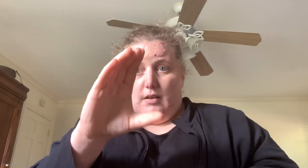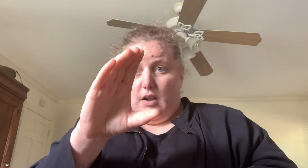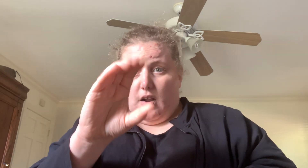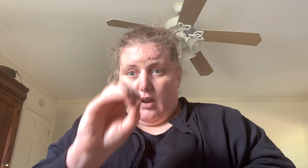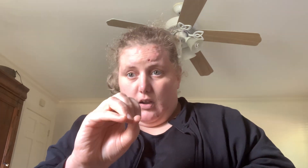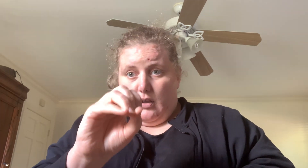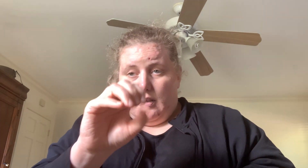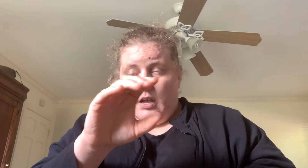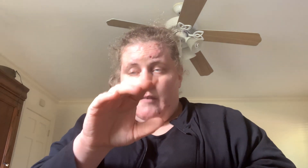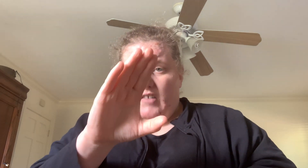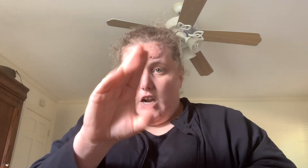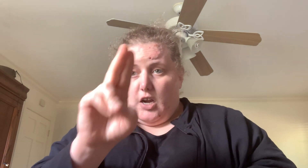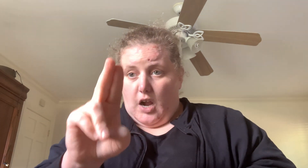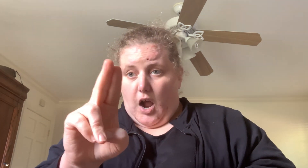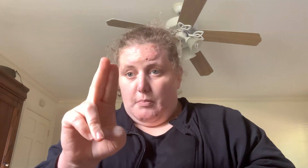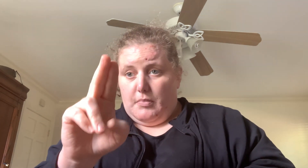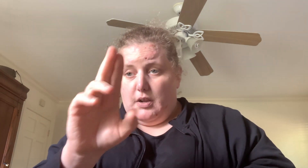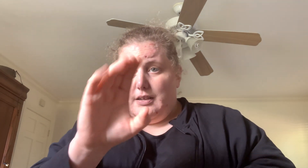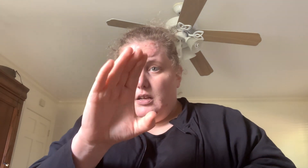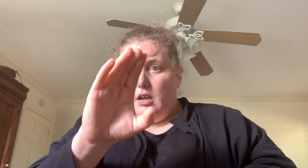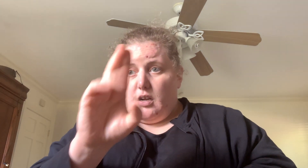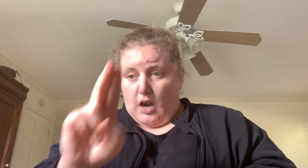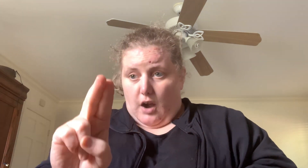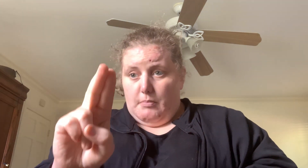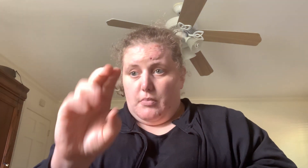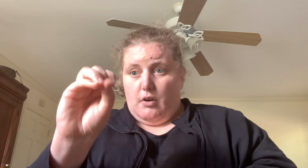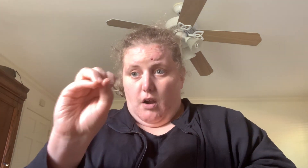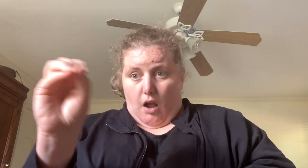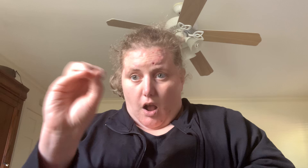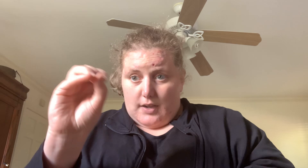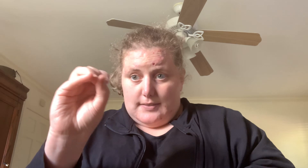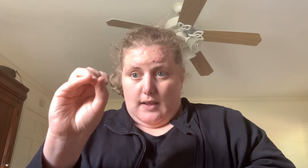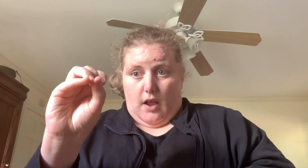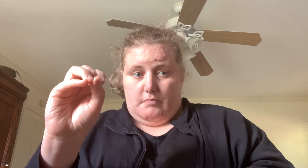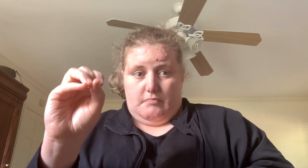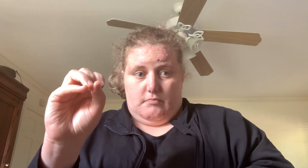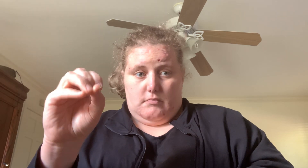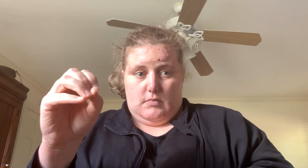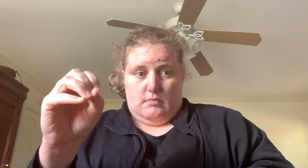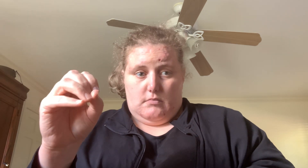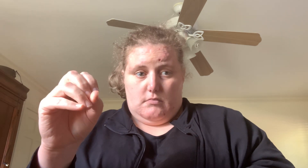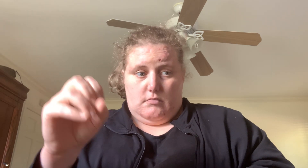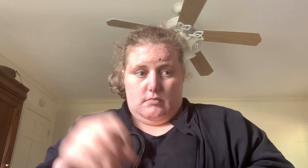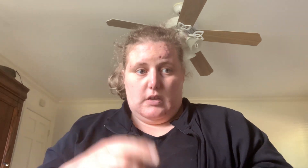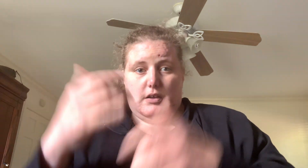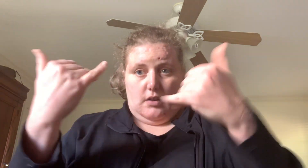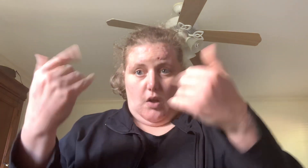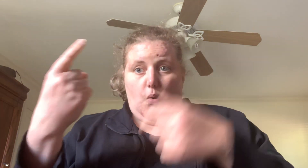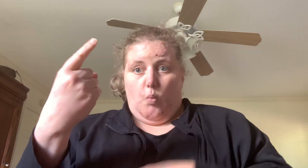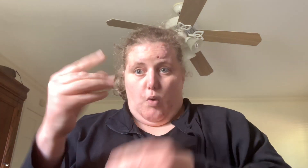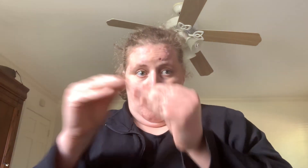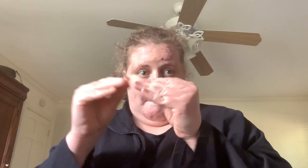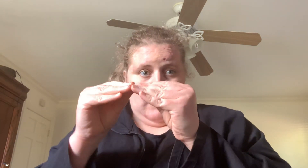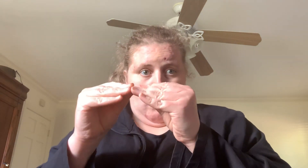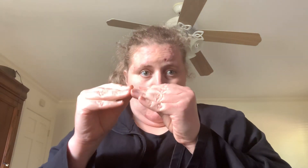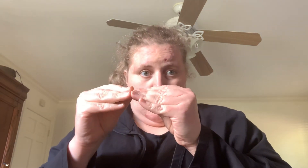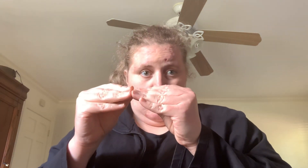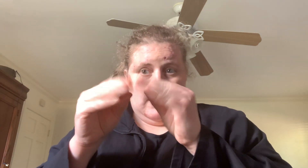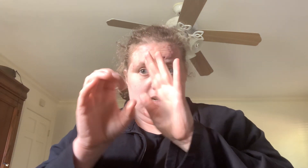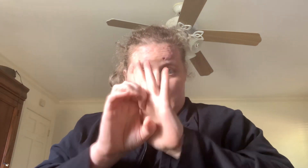So hopefully that makes sense so far. And now we're going to do one more example in